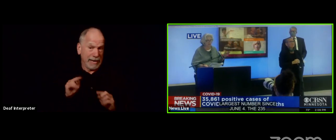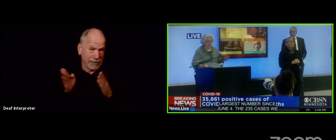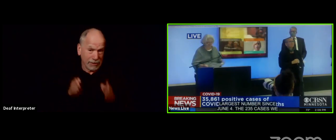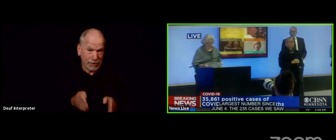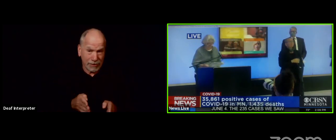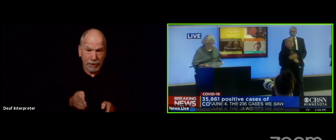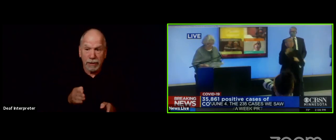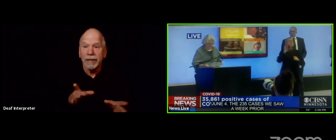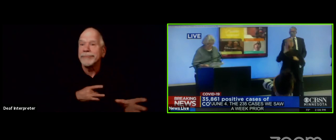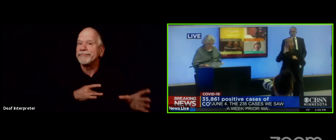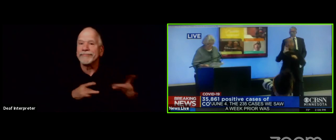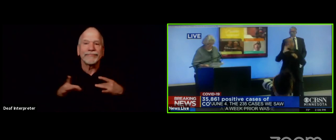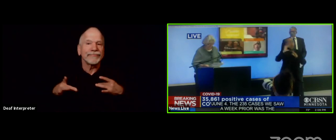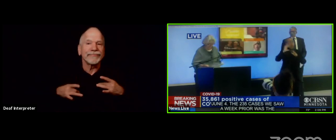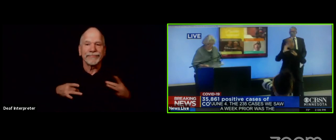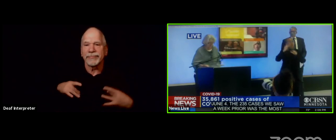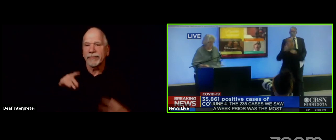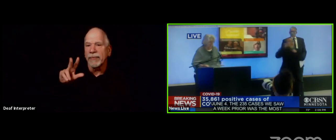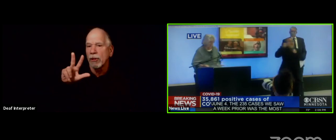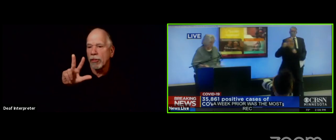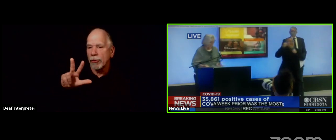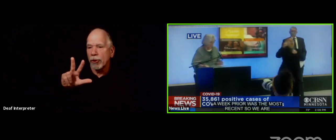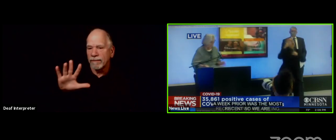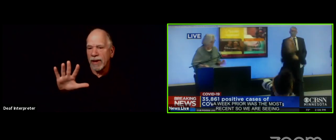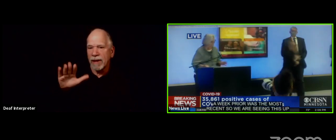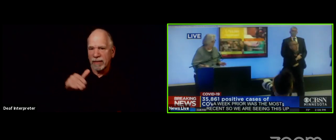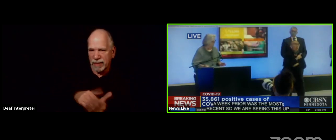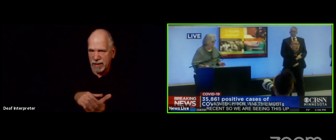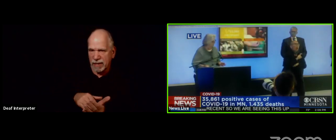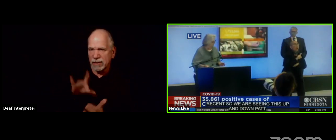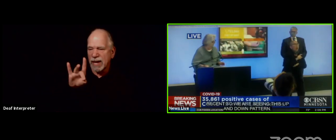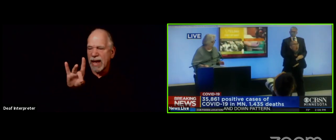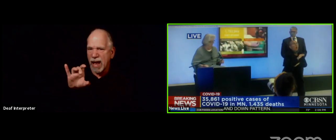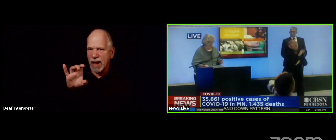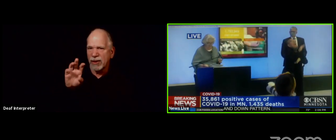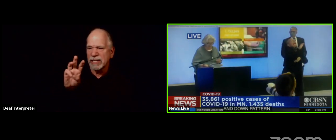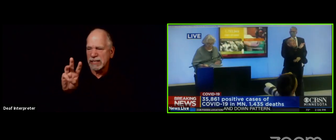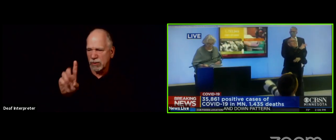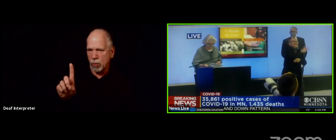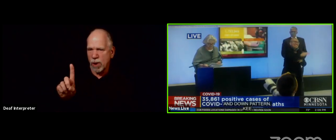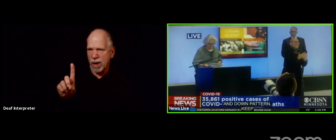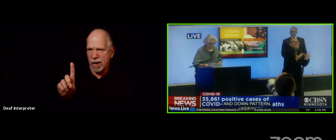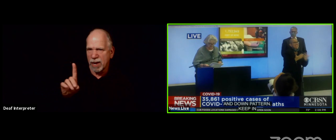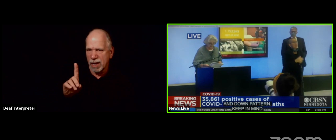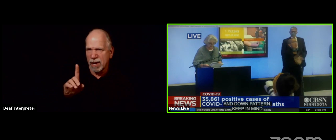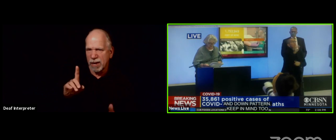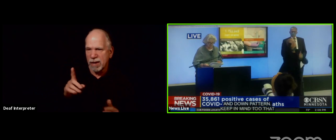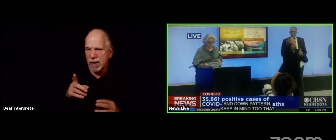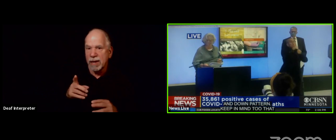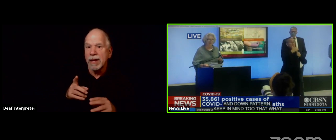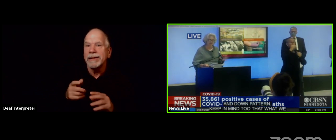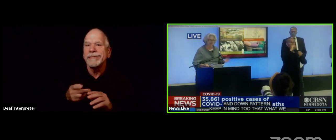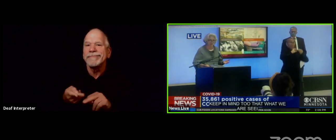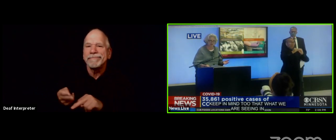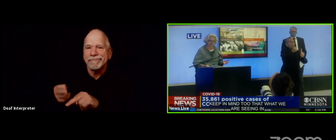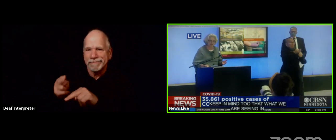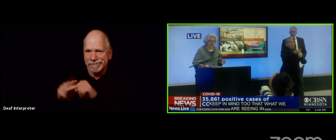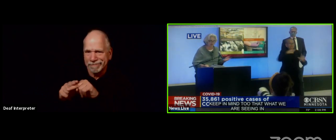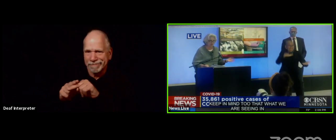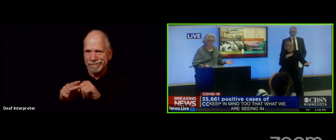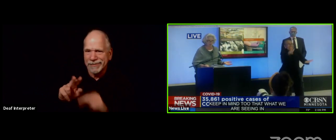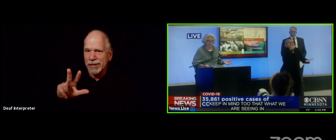seeing this up and down pattern. But keep in mind too, that what we're seeing in case counts today reflect exposures